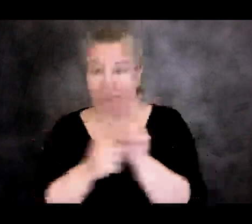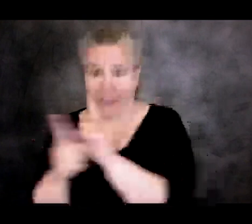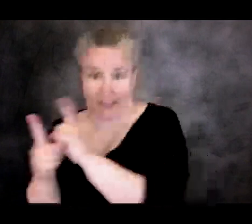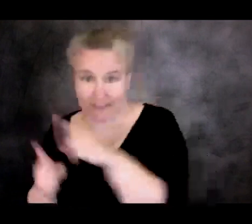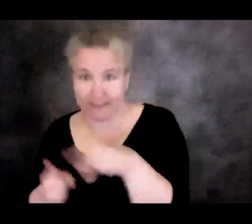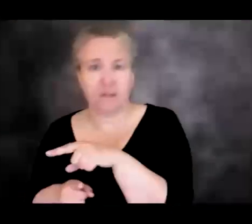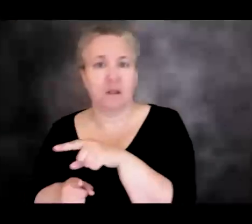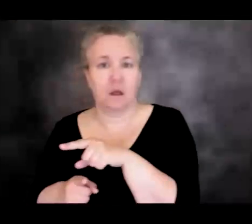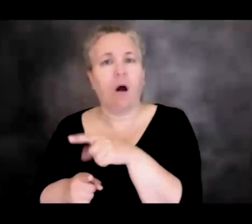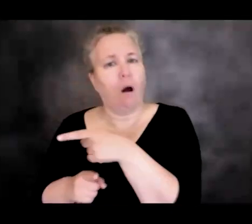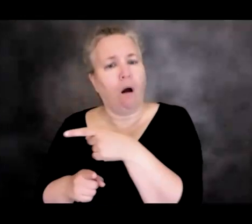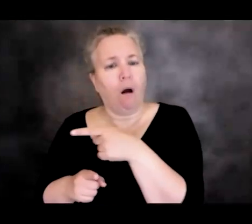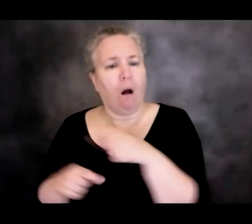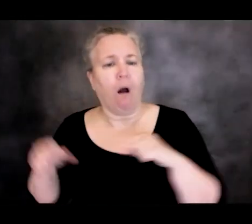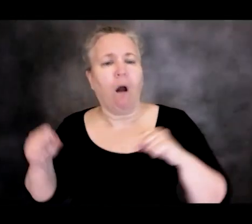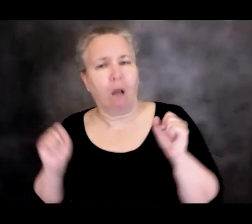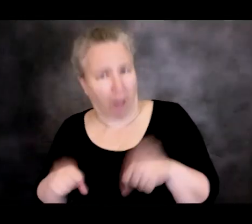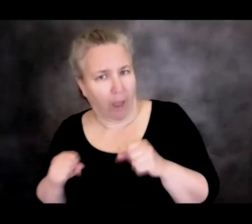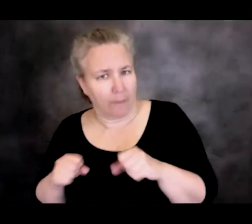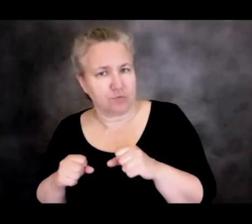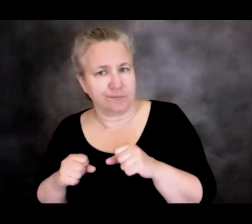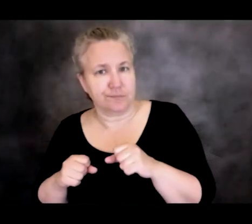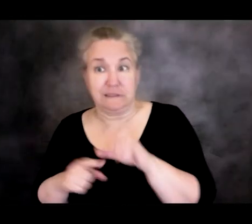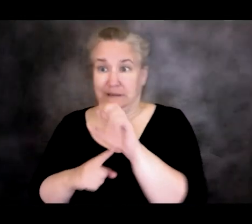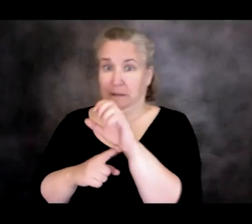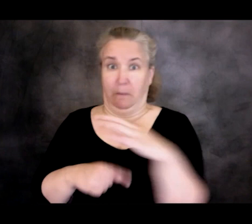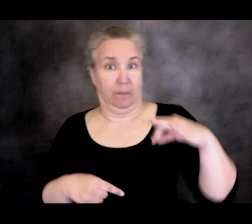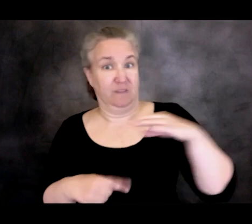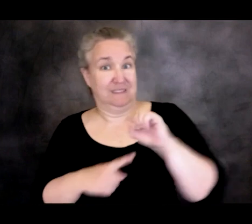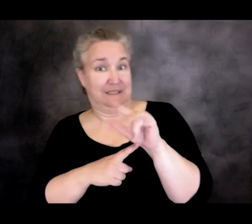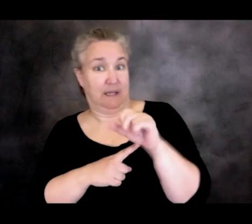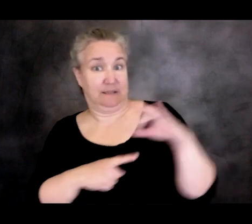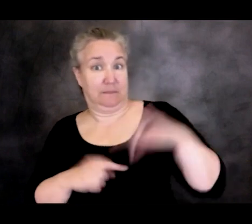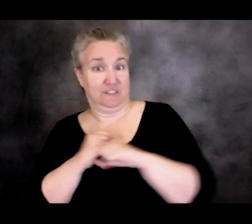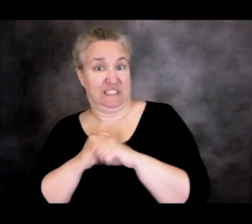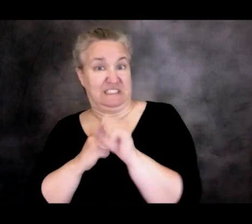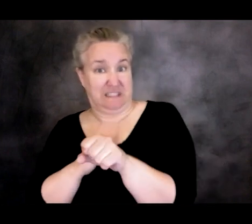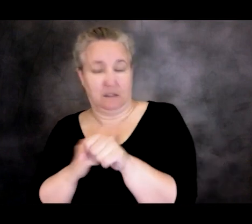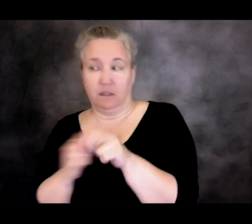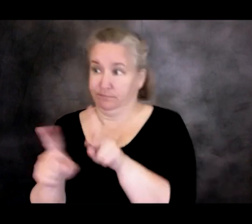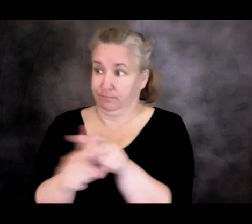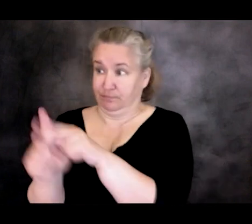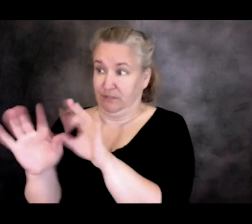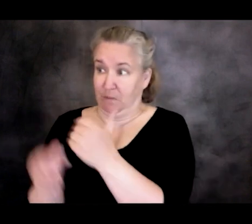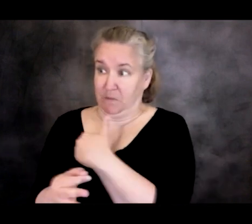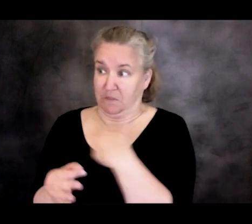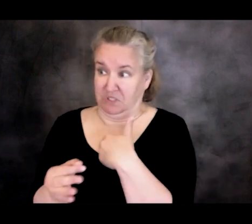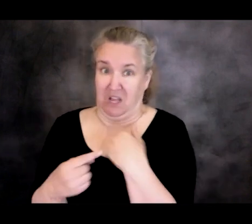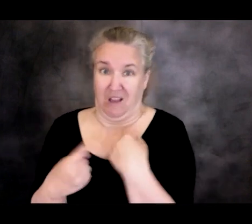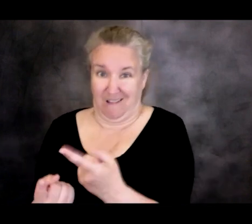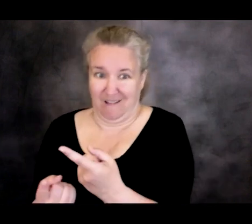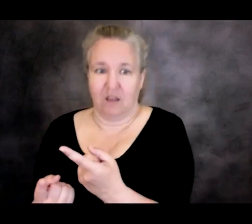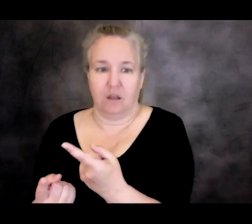who, although they've been able to extend the benefits of their status to their family members, many of their family